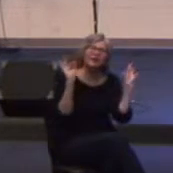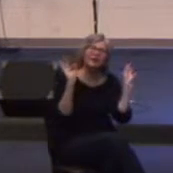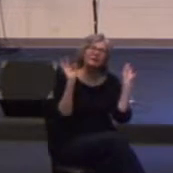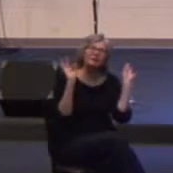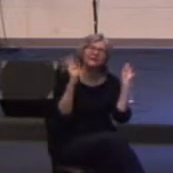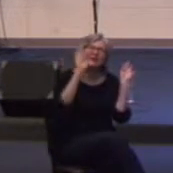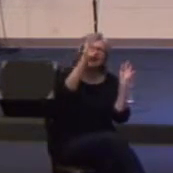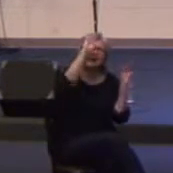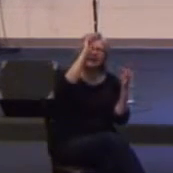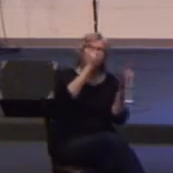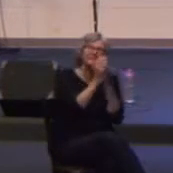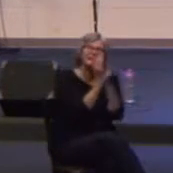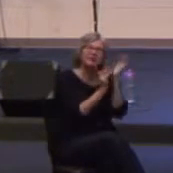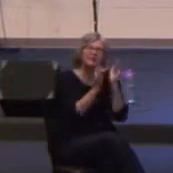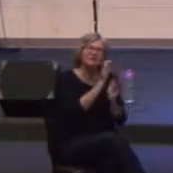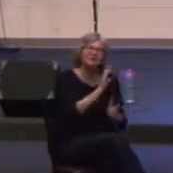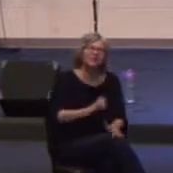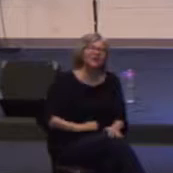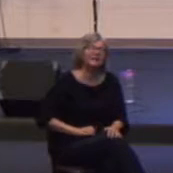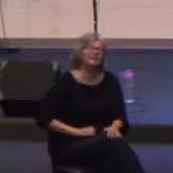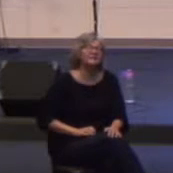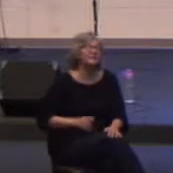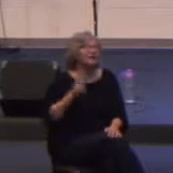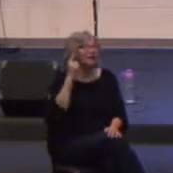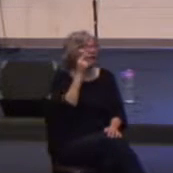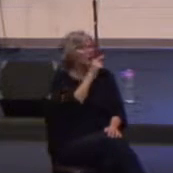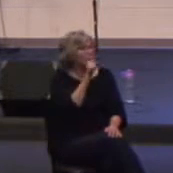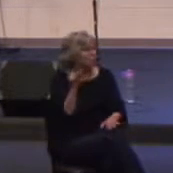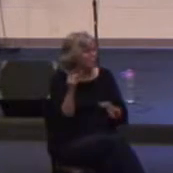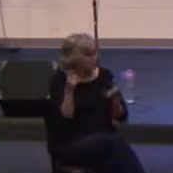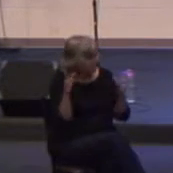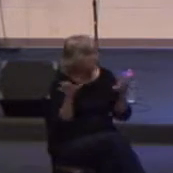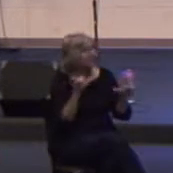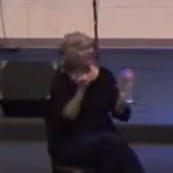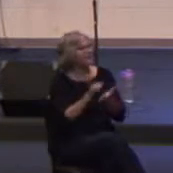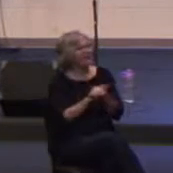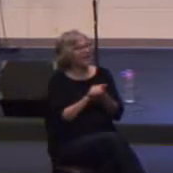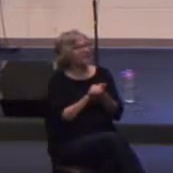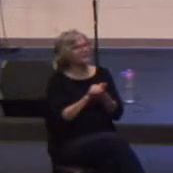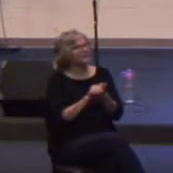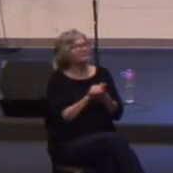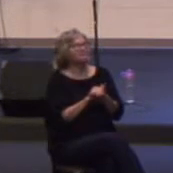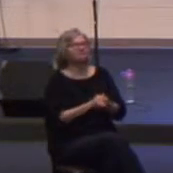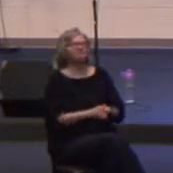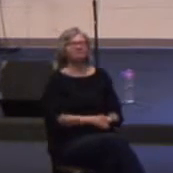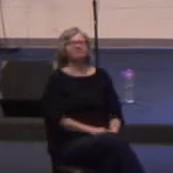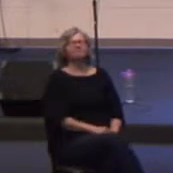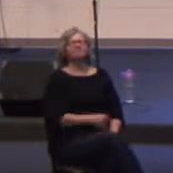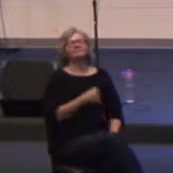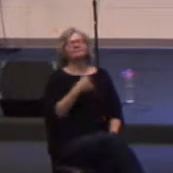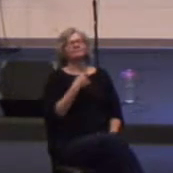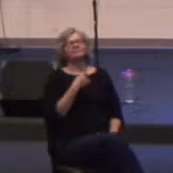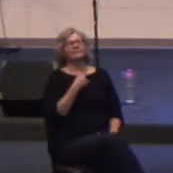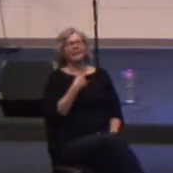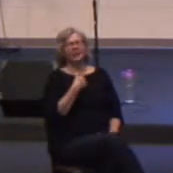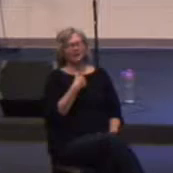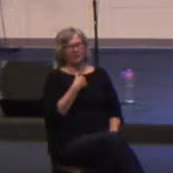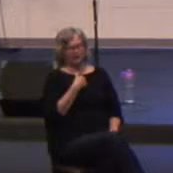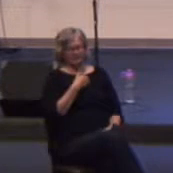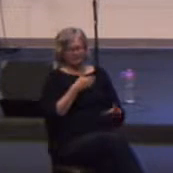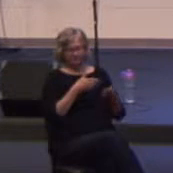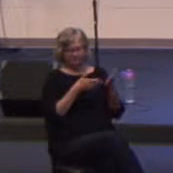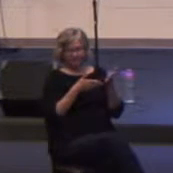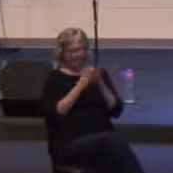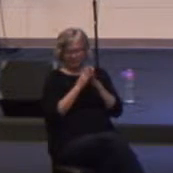his son, Jesus Christ. For everyone who's done that, here's my invitation. When you find yourself